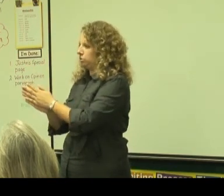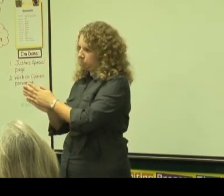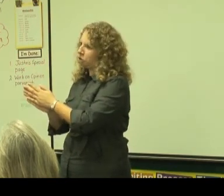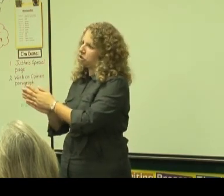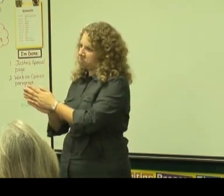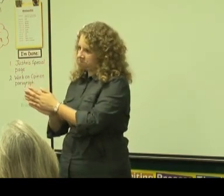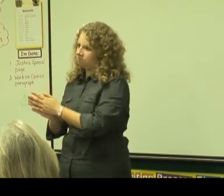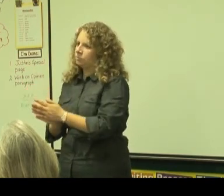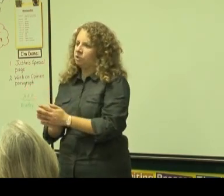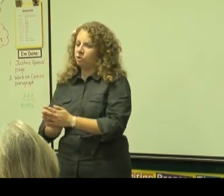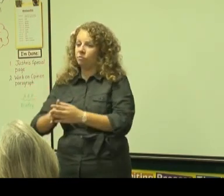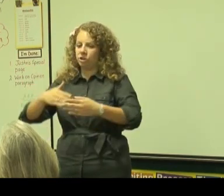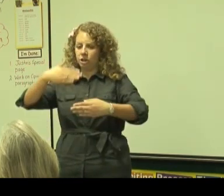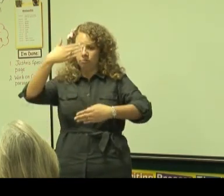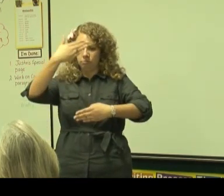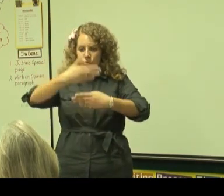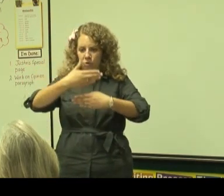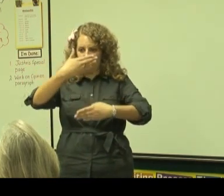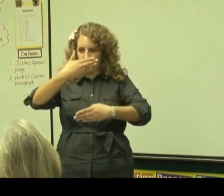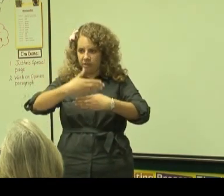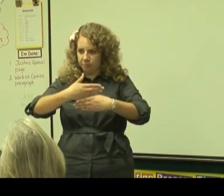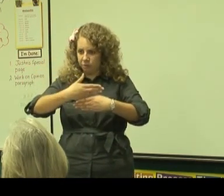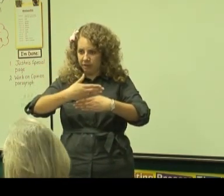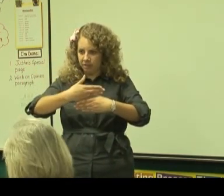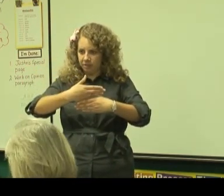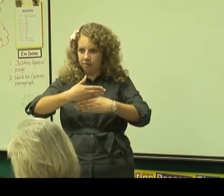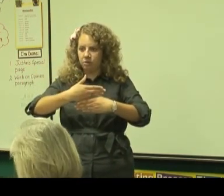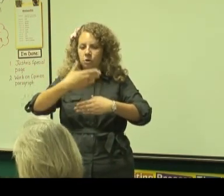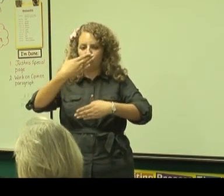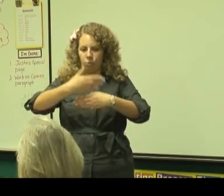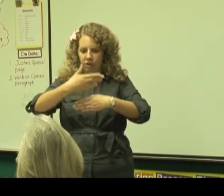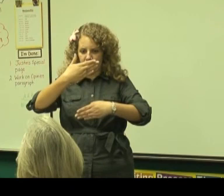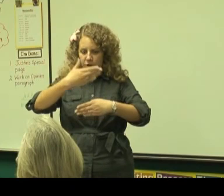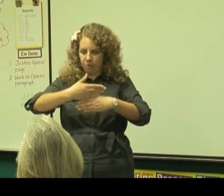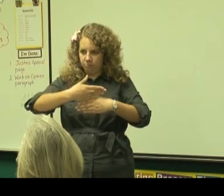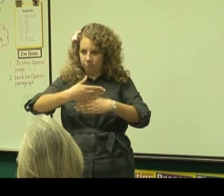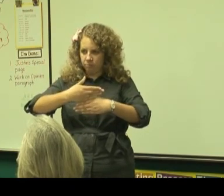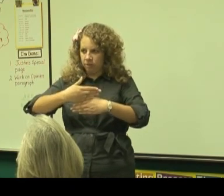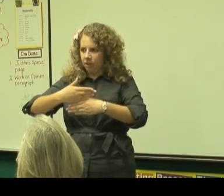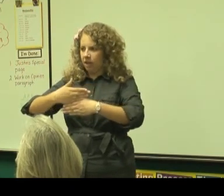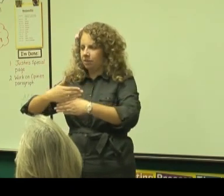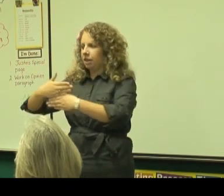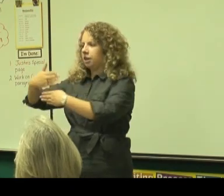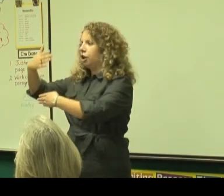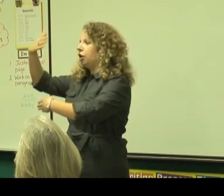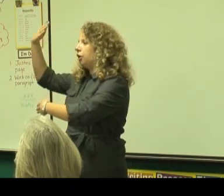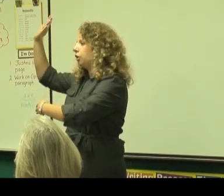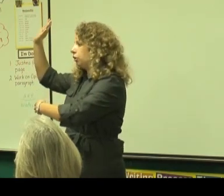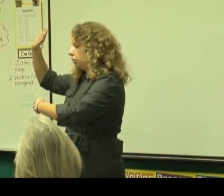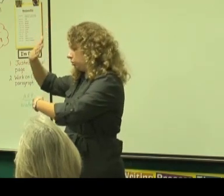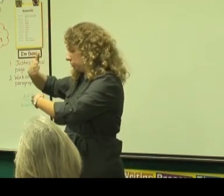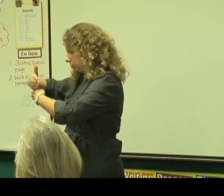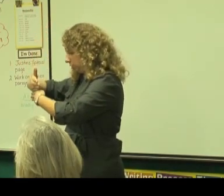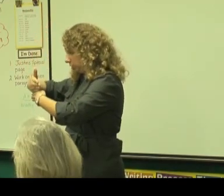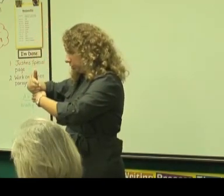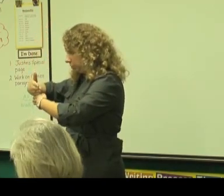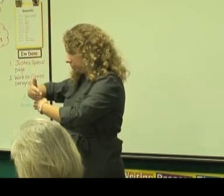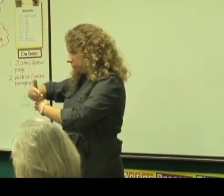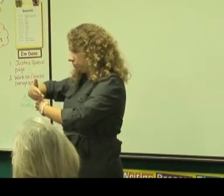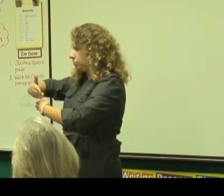book. You have window. Window taps twice. Window. And then close the window.